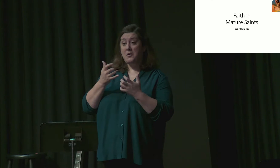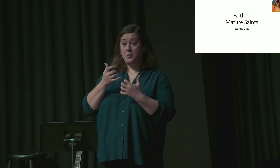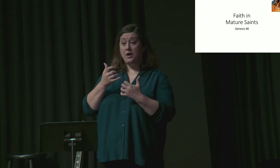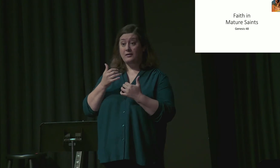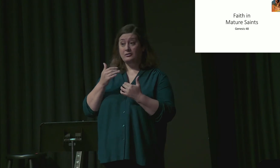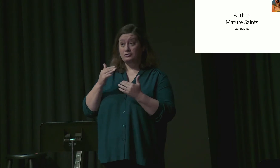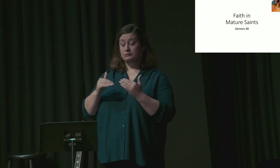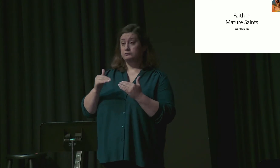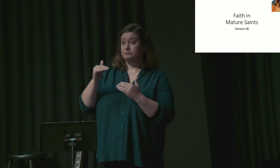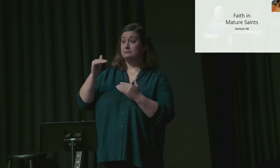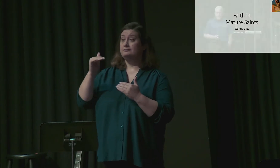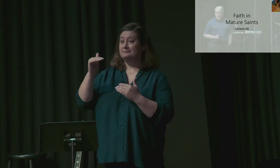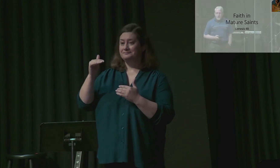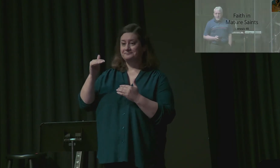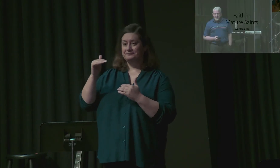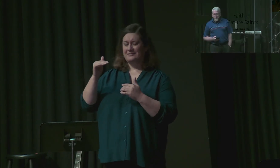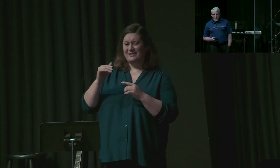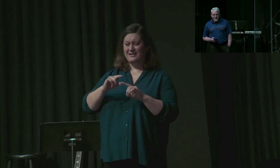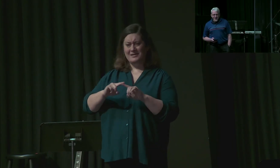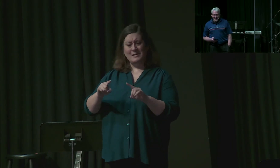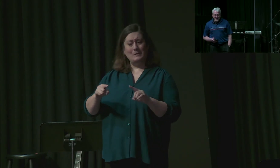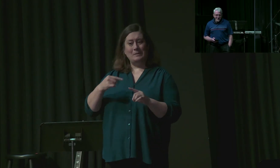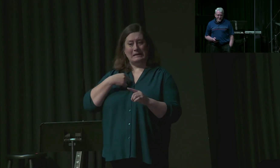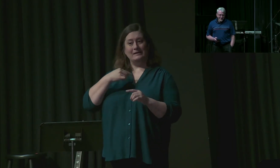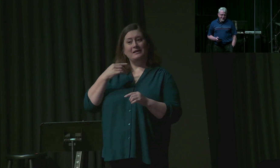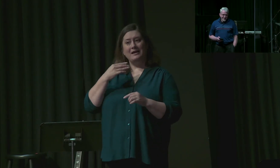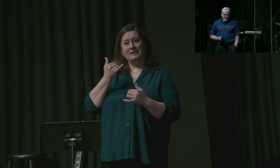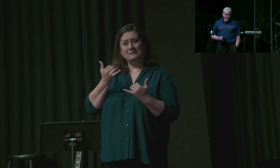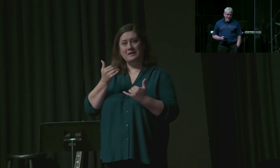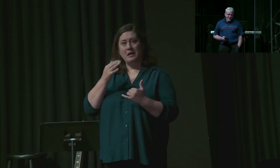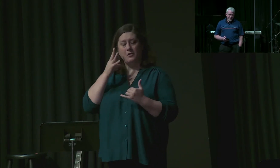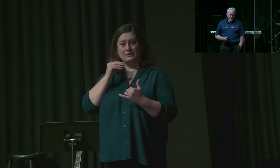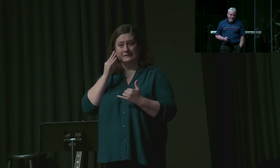Now I hope it's something that I'm actually experiencing.